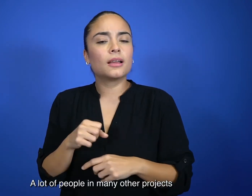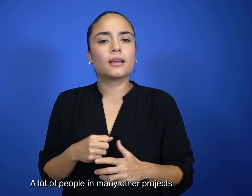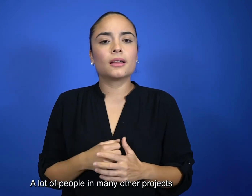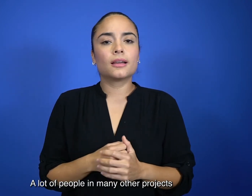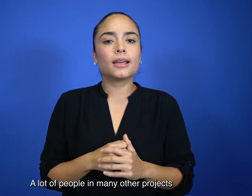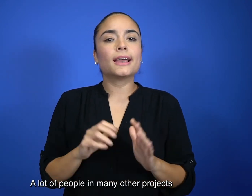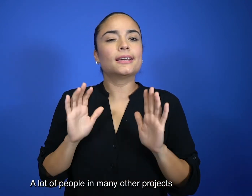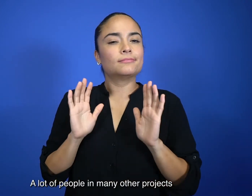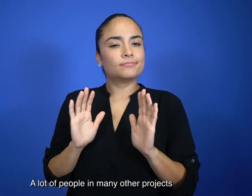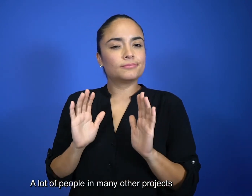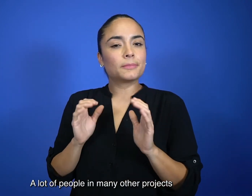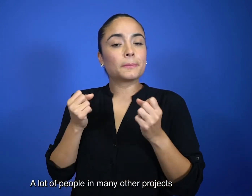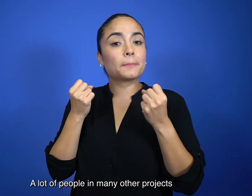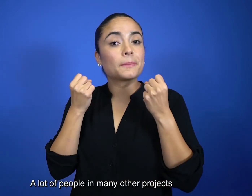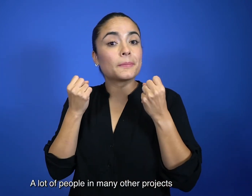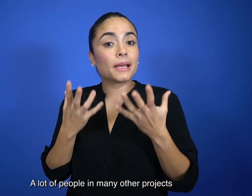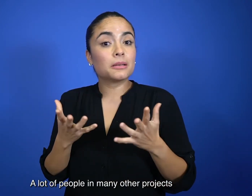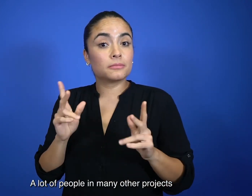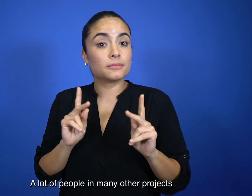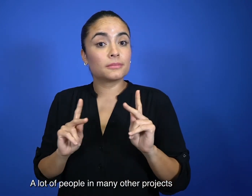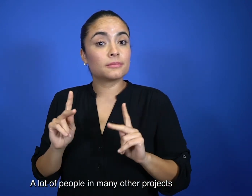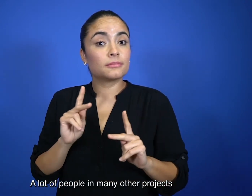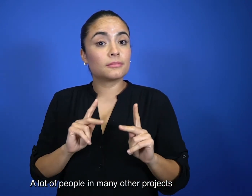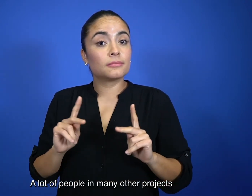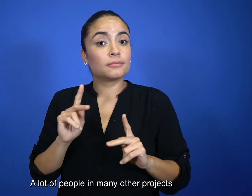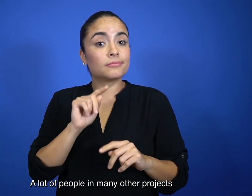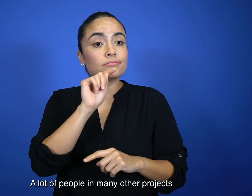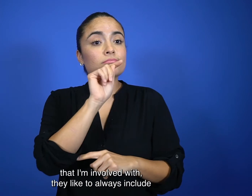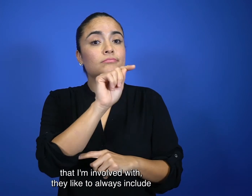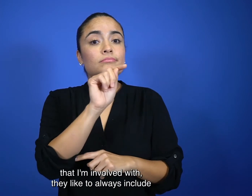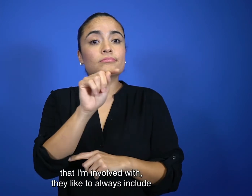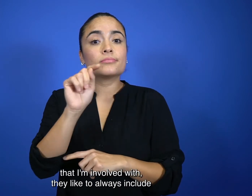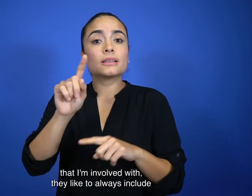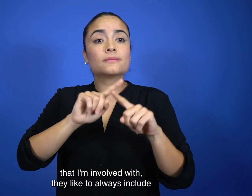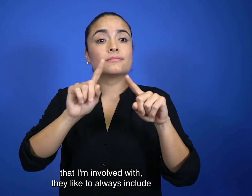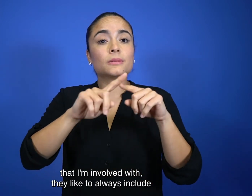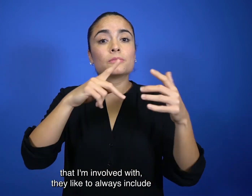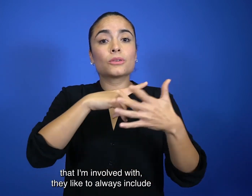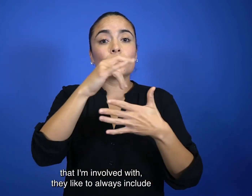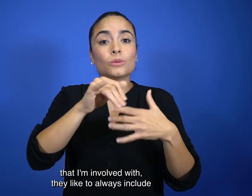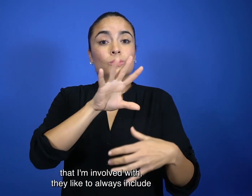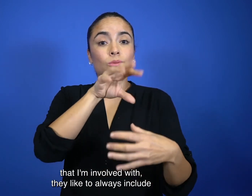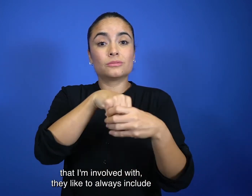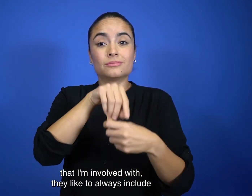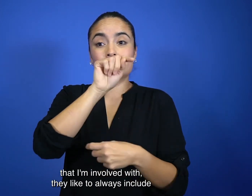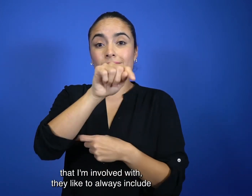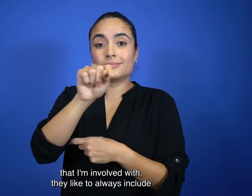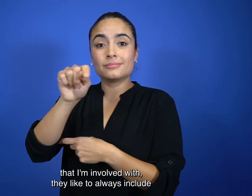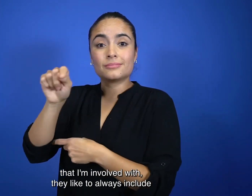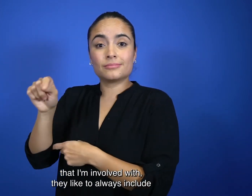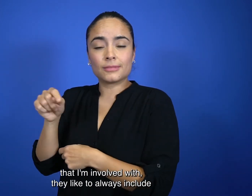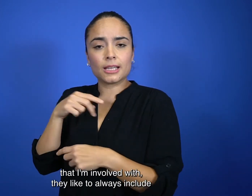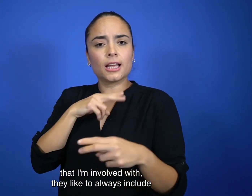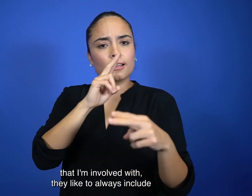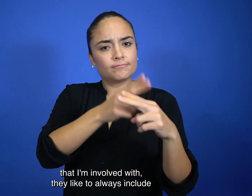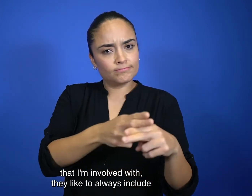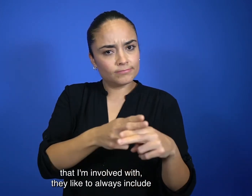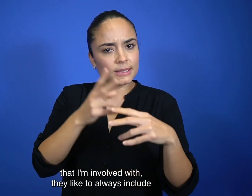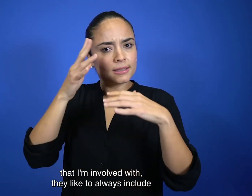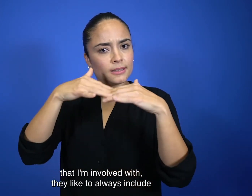people in many other projects that I'm involved with, they like to always include